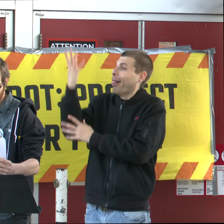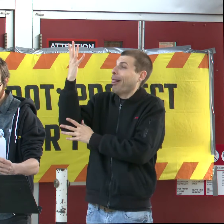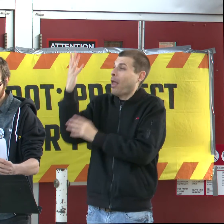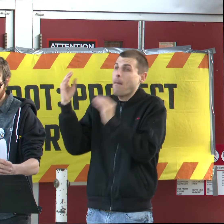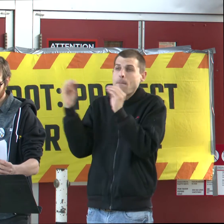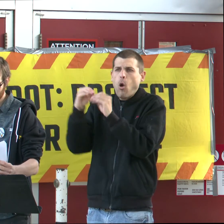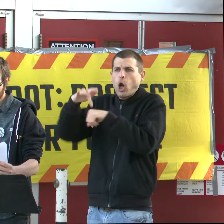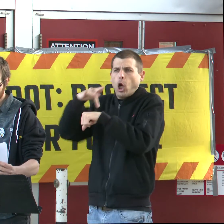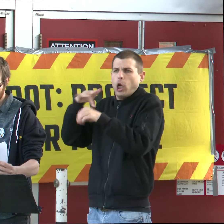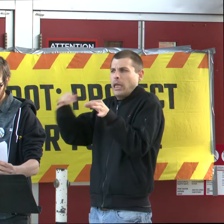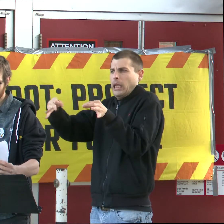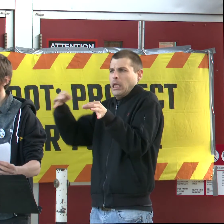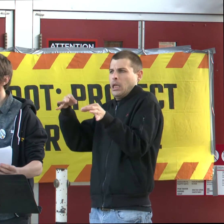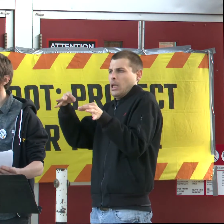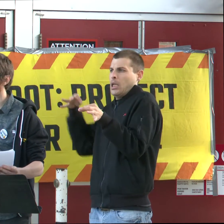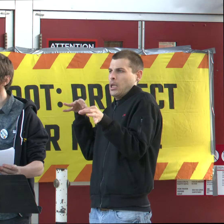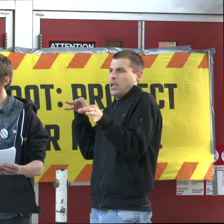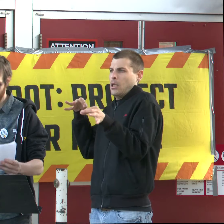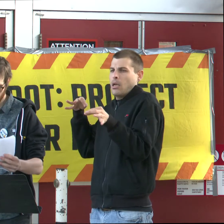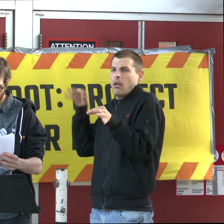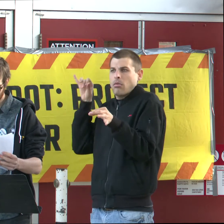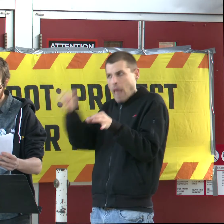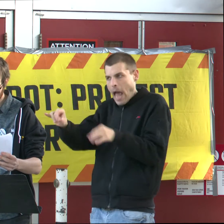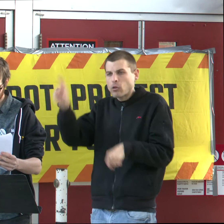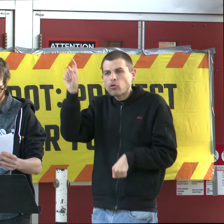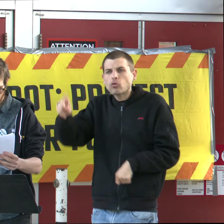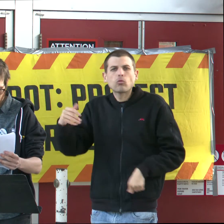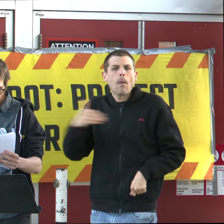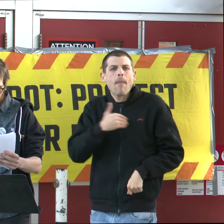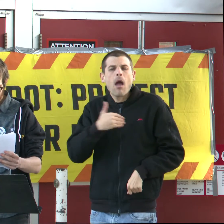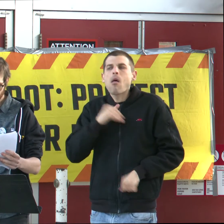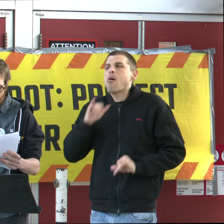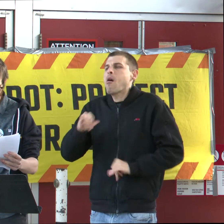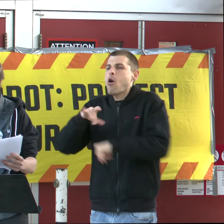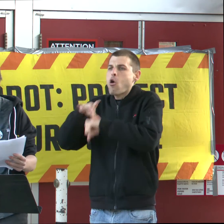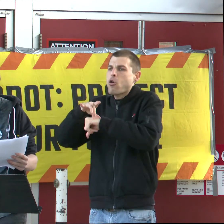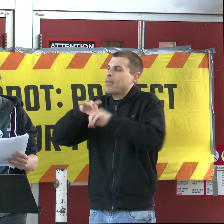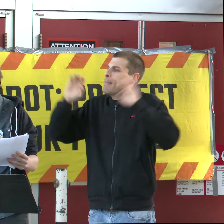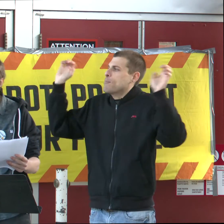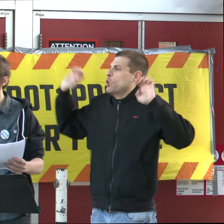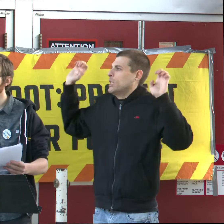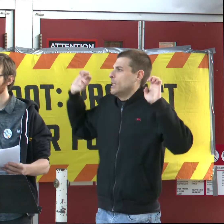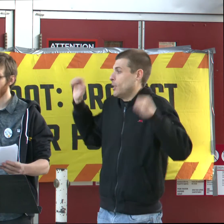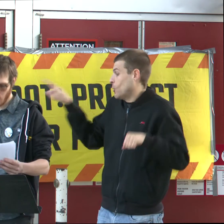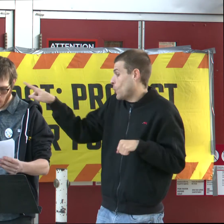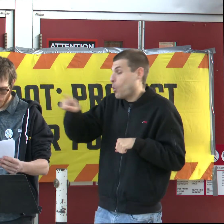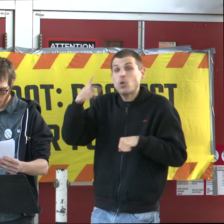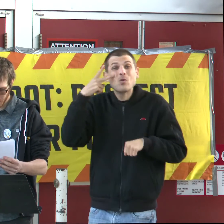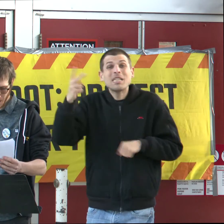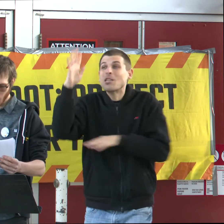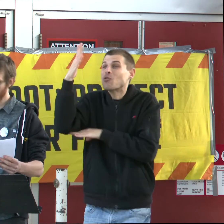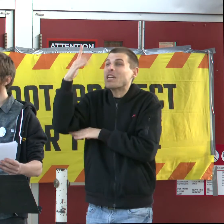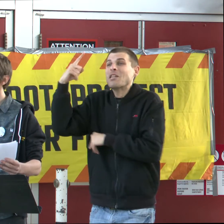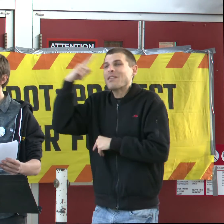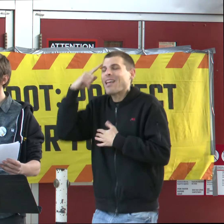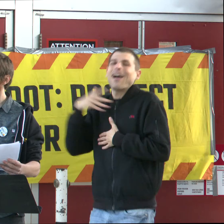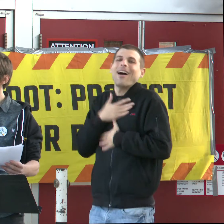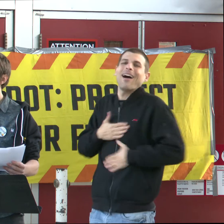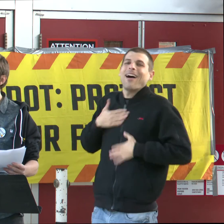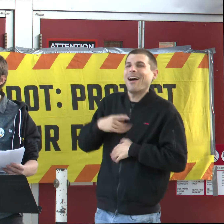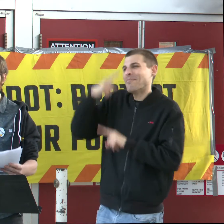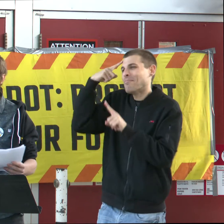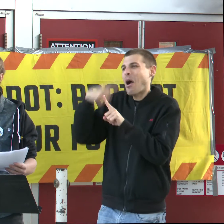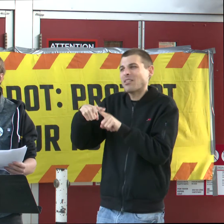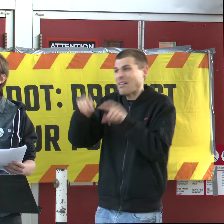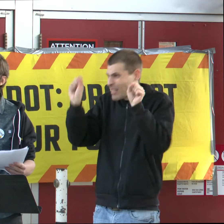begging us to rethink our stewardship of this planet and to lower our carbon emissions. So yeah, when you see those cherry blossoms on the waterfront or throughout the